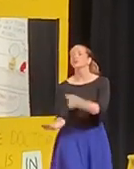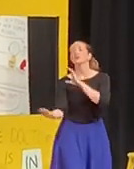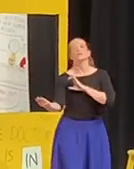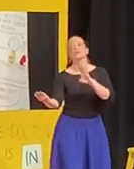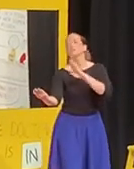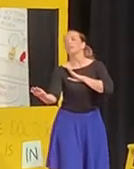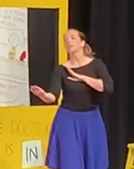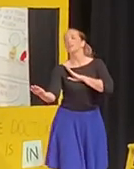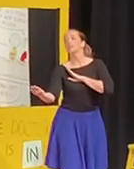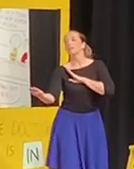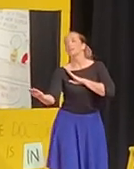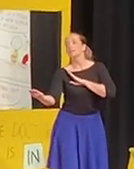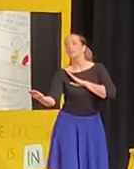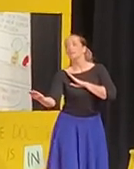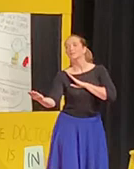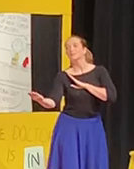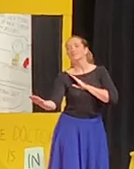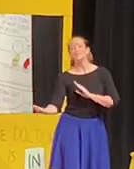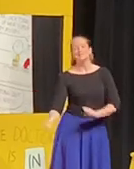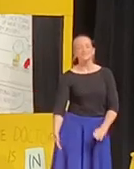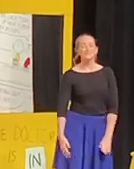Charlie Brown. I'm me.